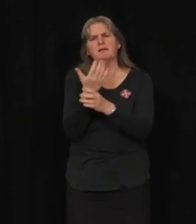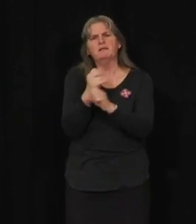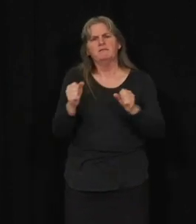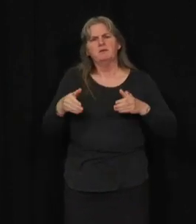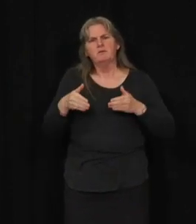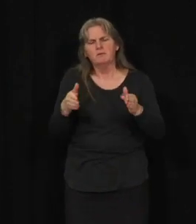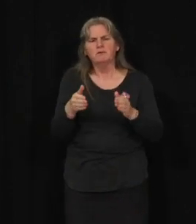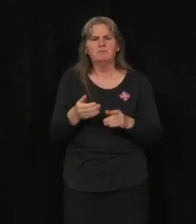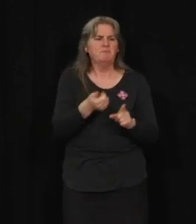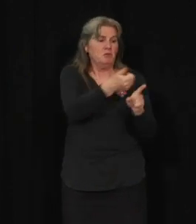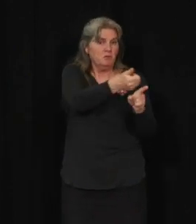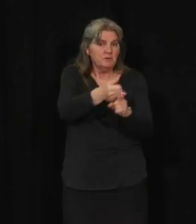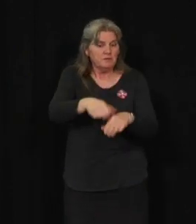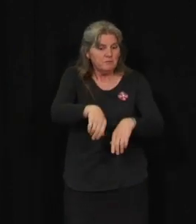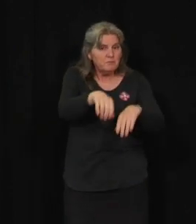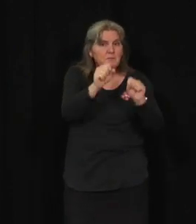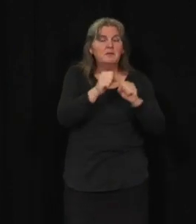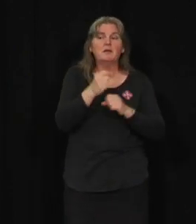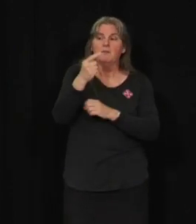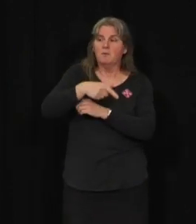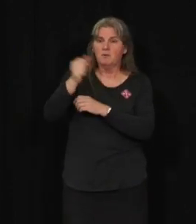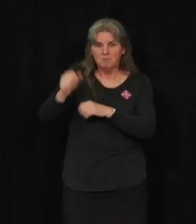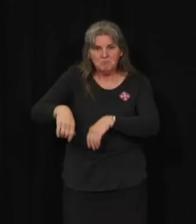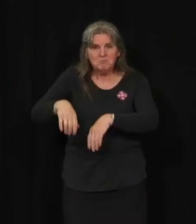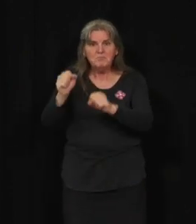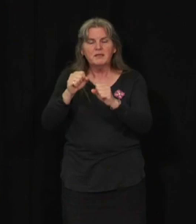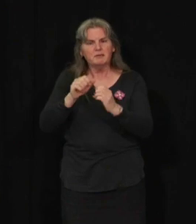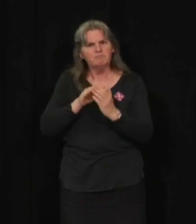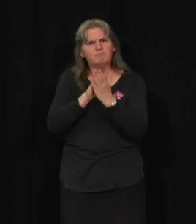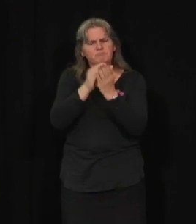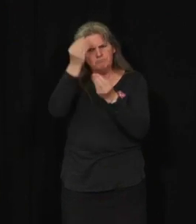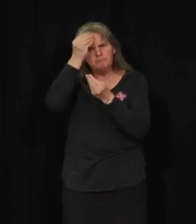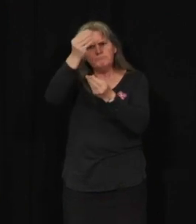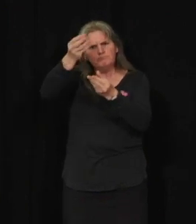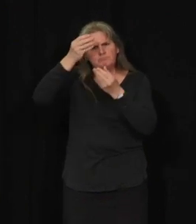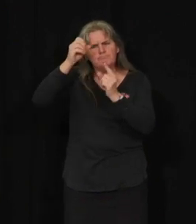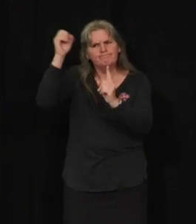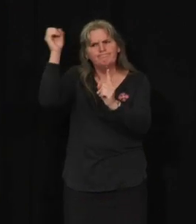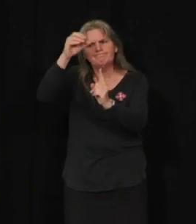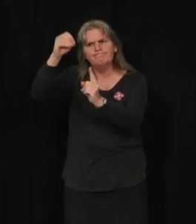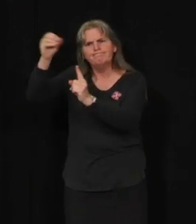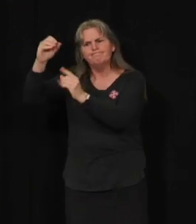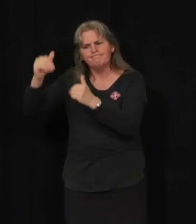individual, collective, or government initiatives. I feel that the report's